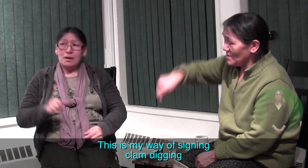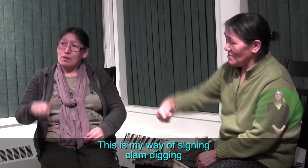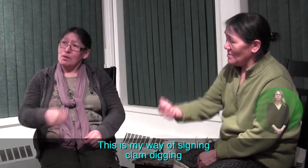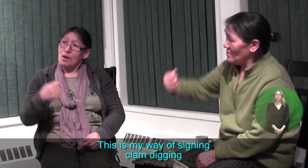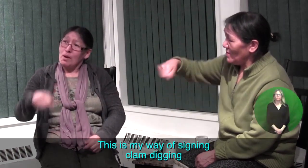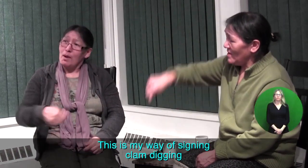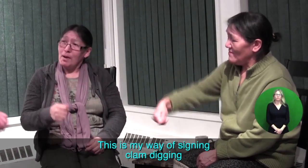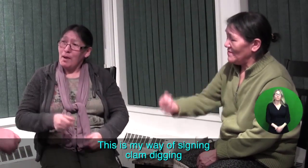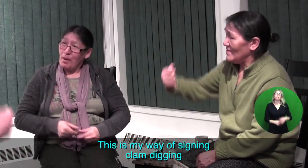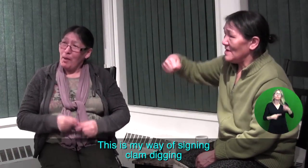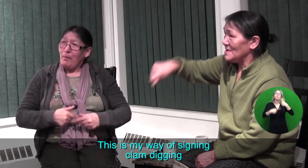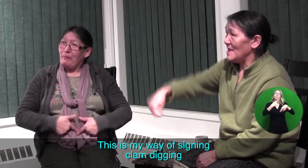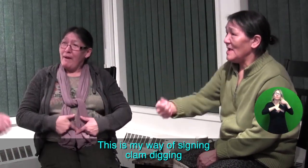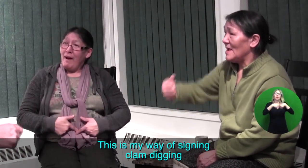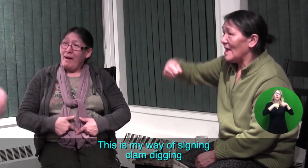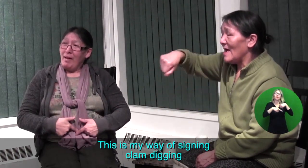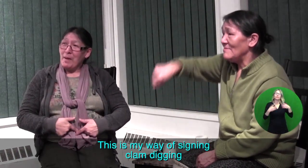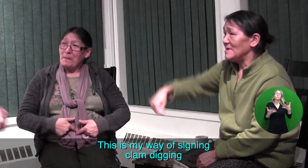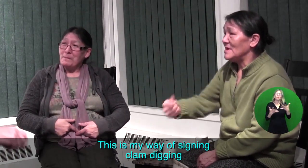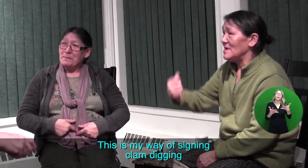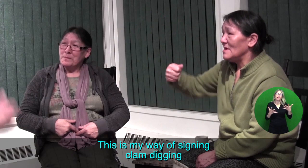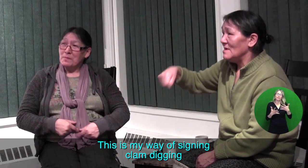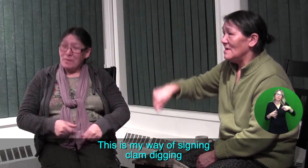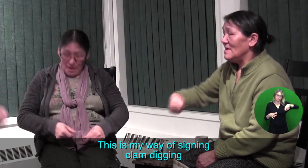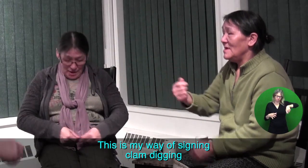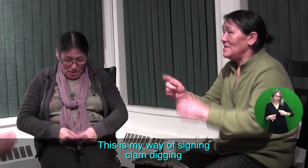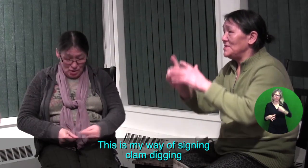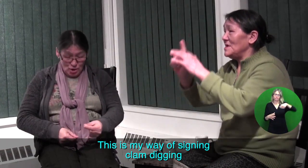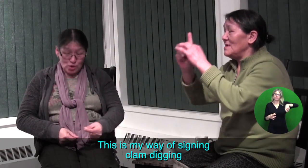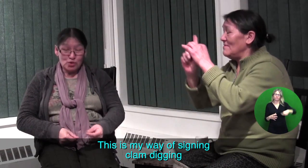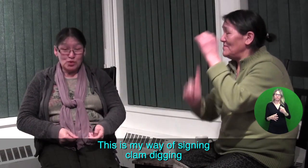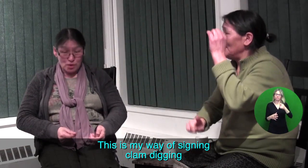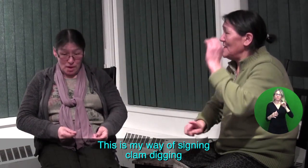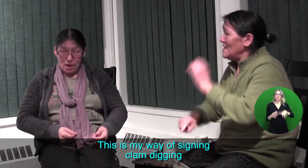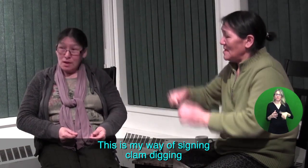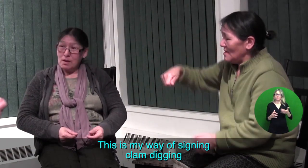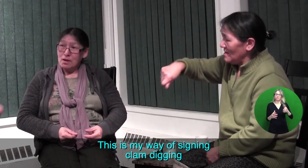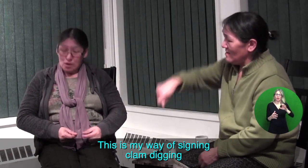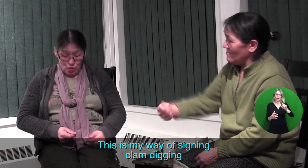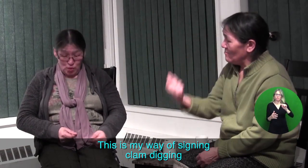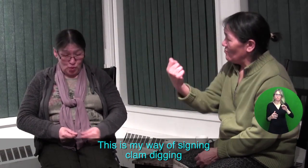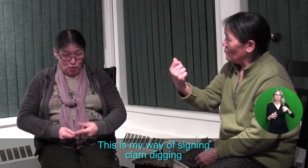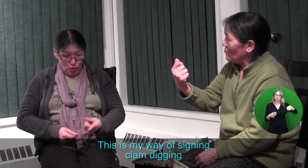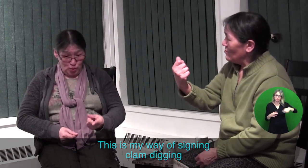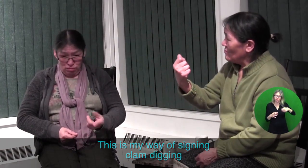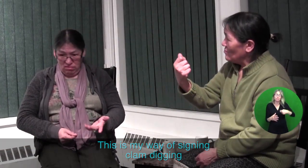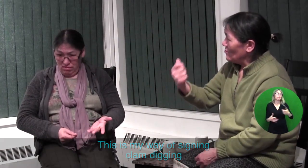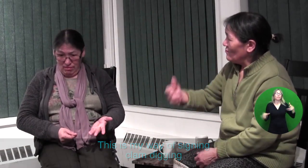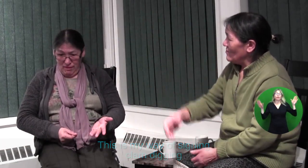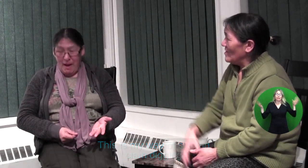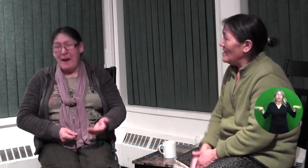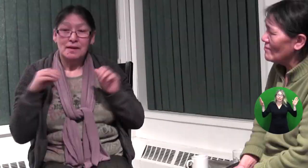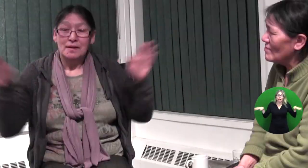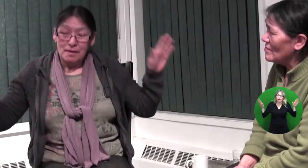this was her way of saying clam digging. Clam digging. Instead of signing, like. Right.